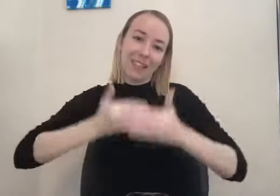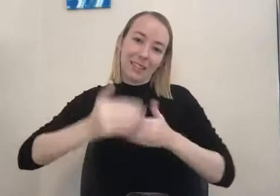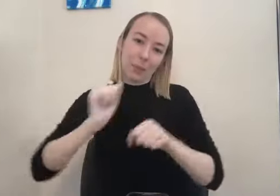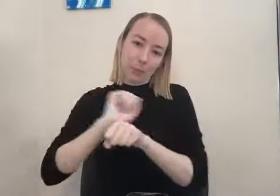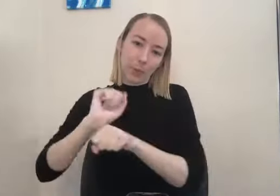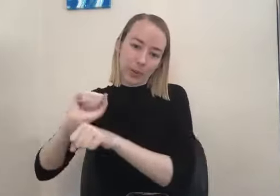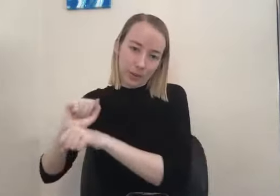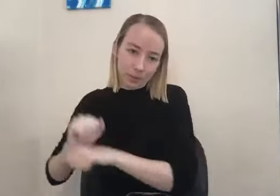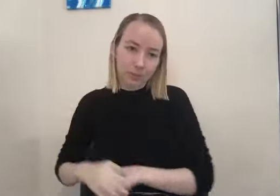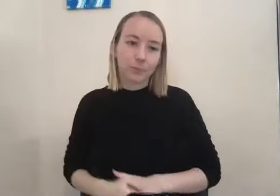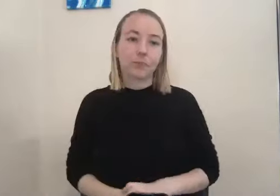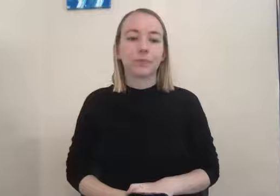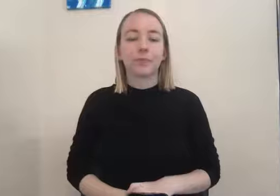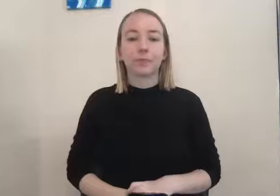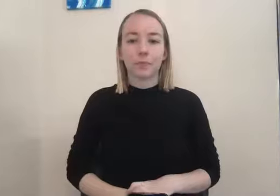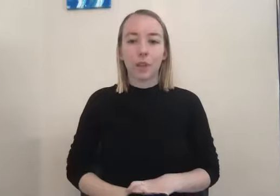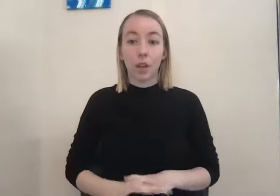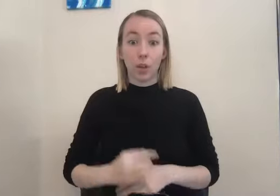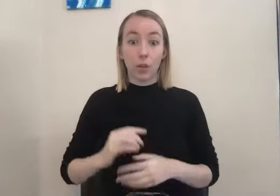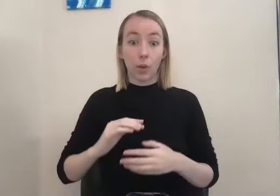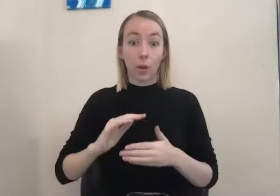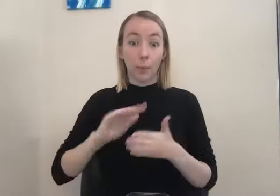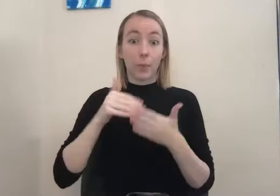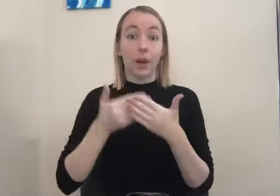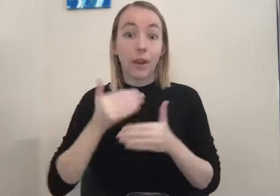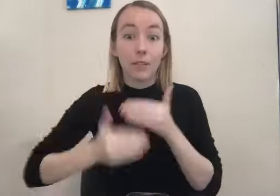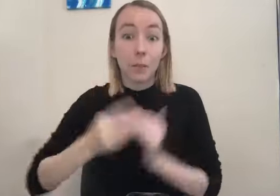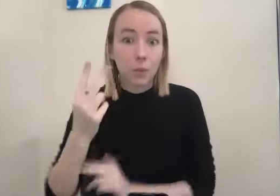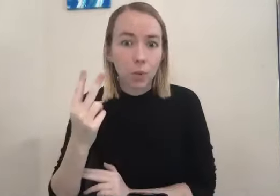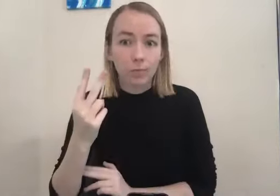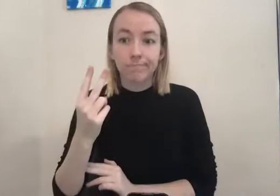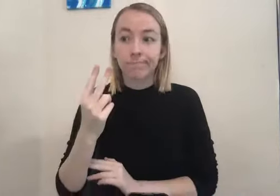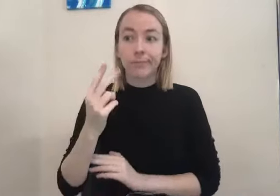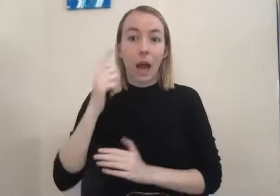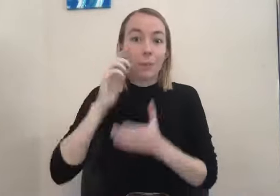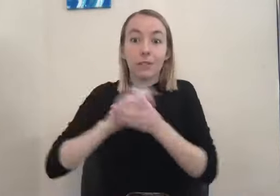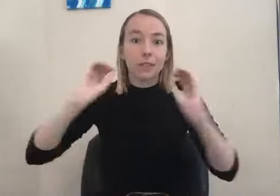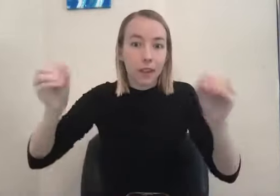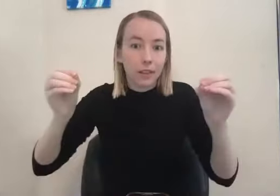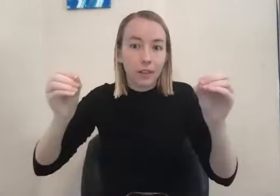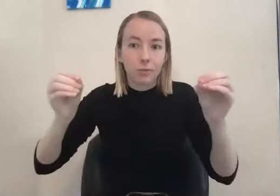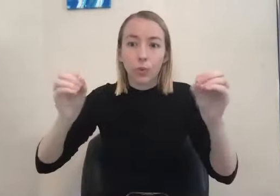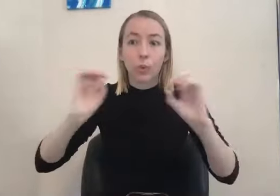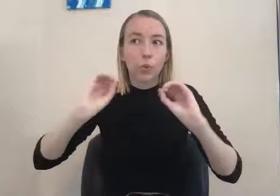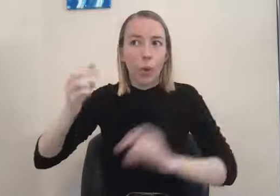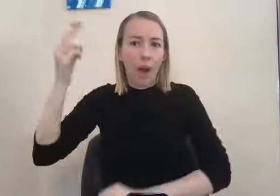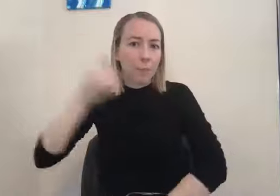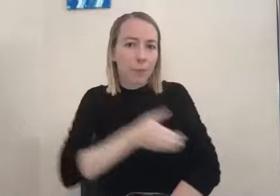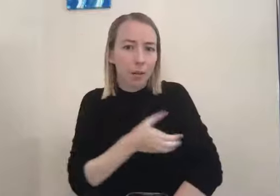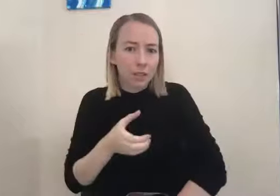cuckoo. And there was more to step one than that, but I started to work like I seen that step one, and I admitted